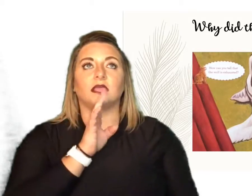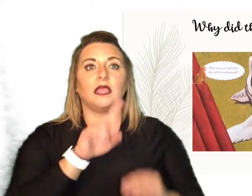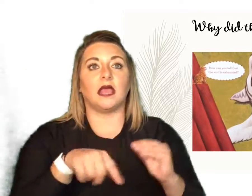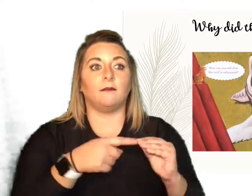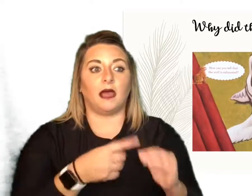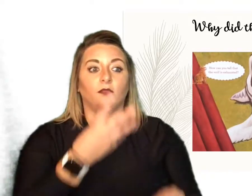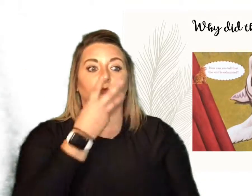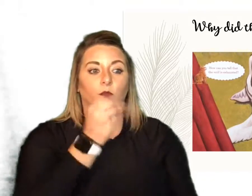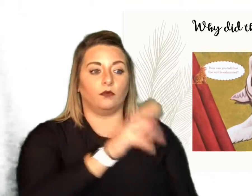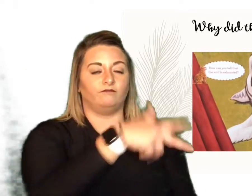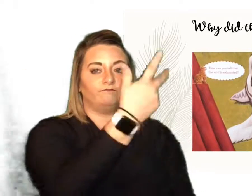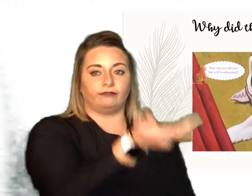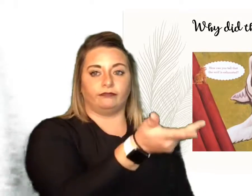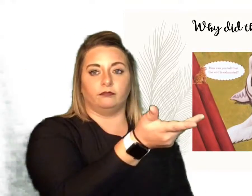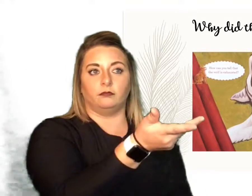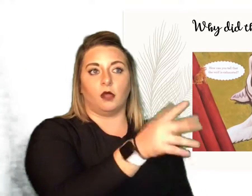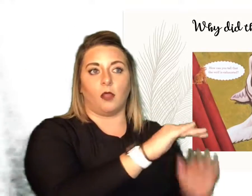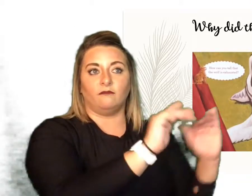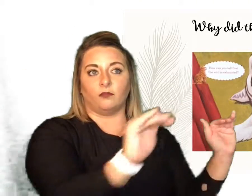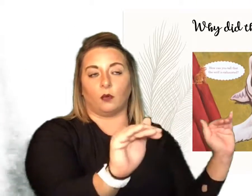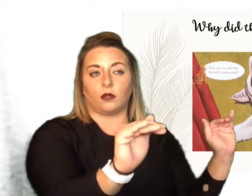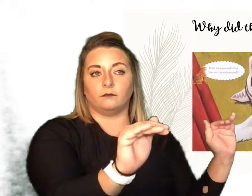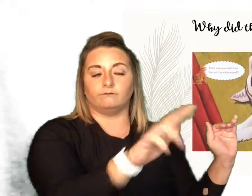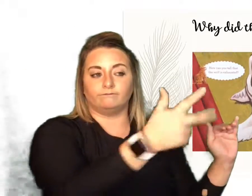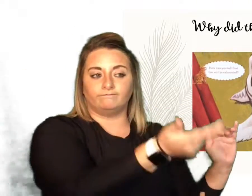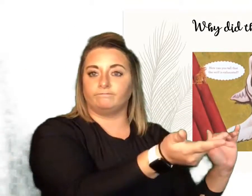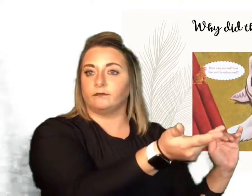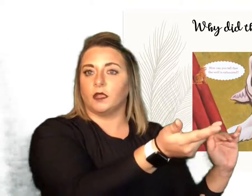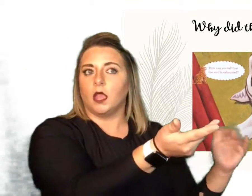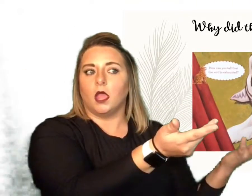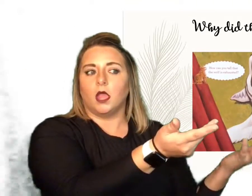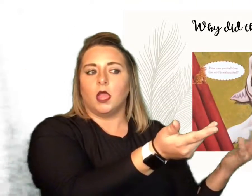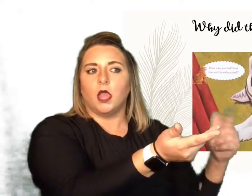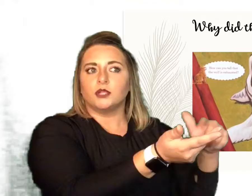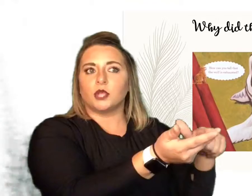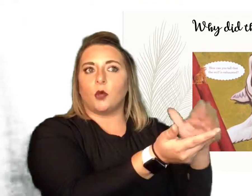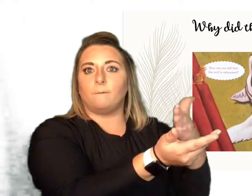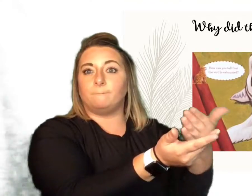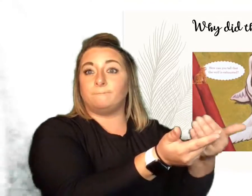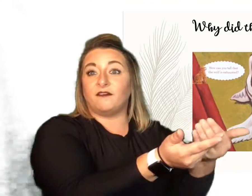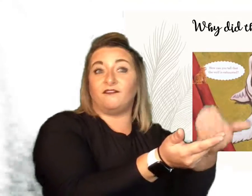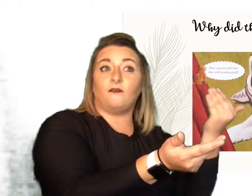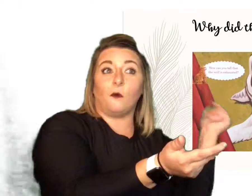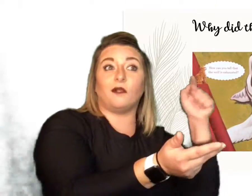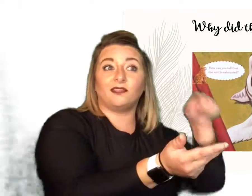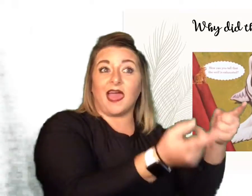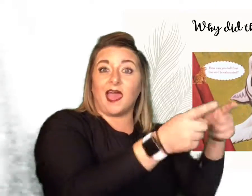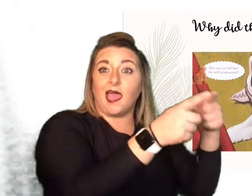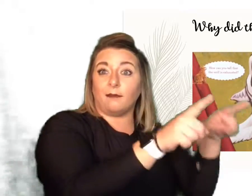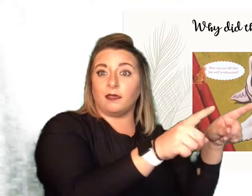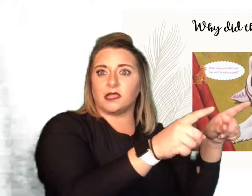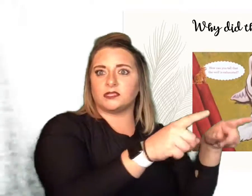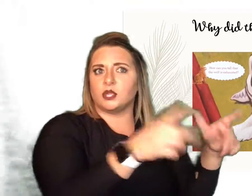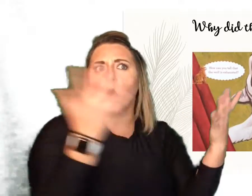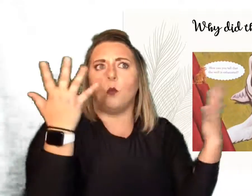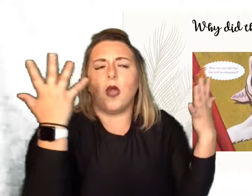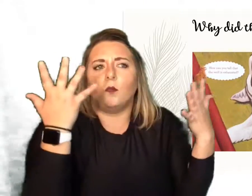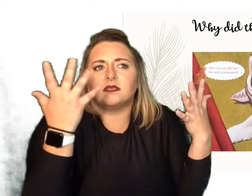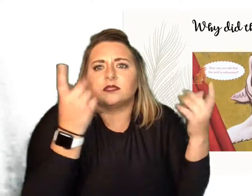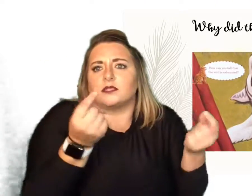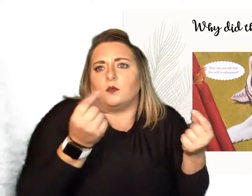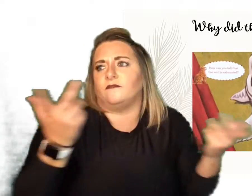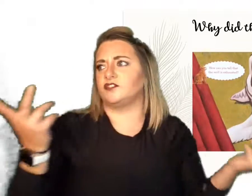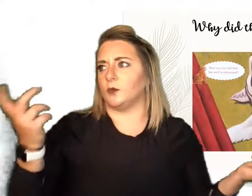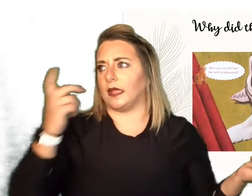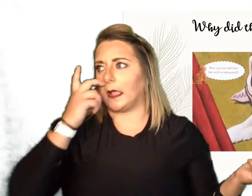it's talking about the wolf on the floor, so before that happened,